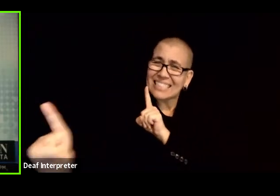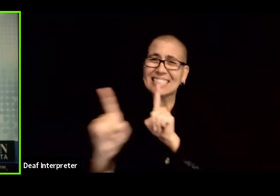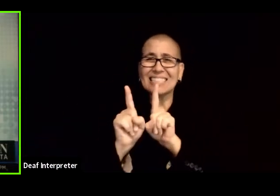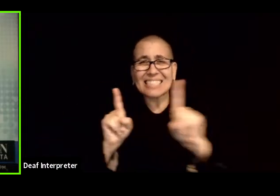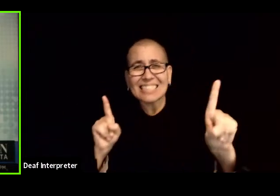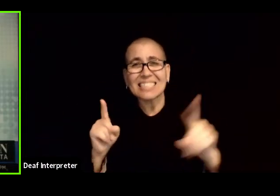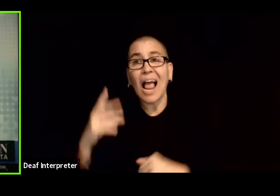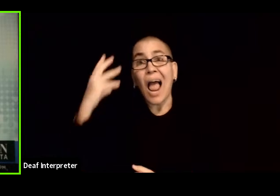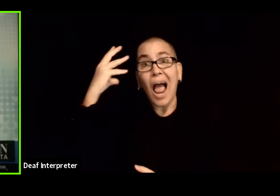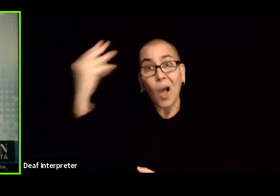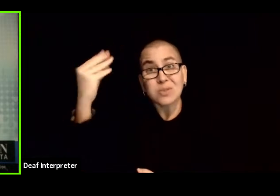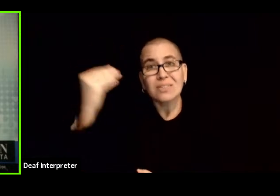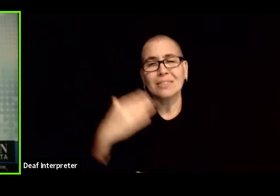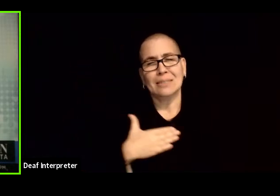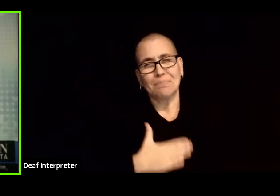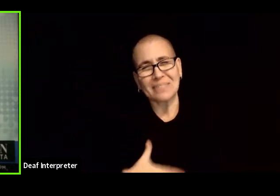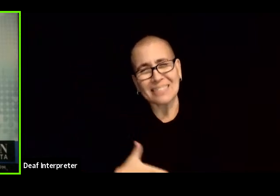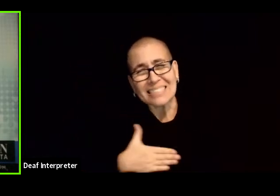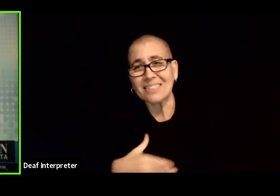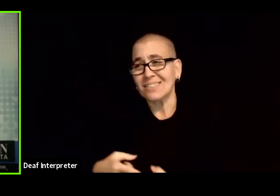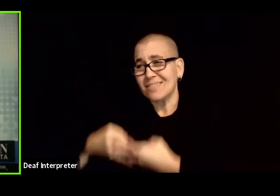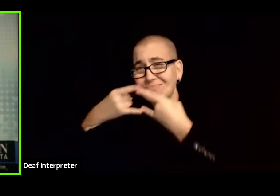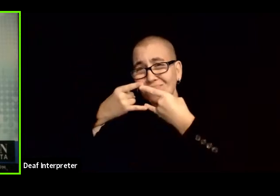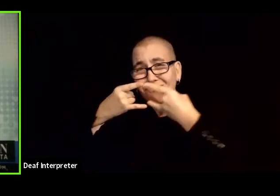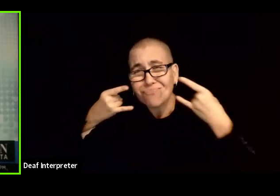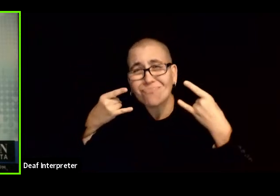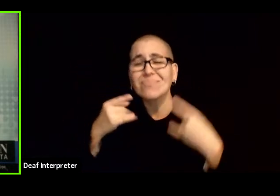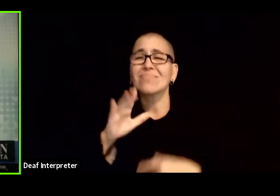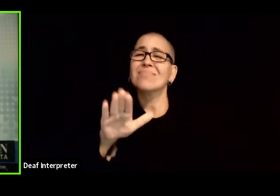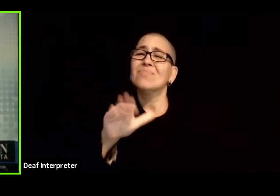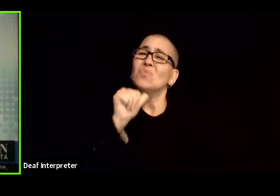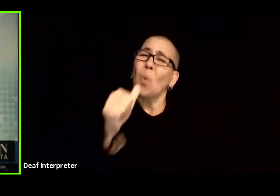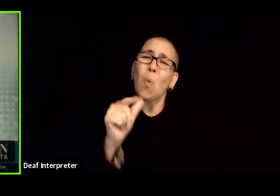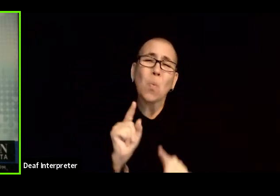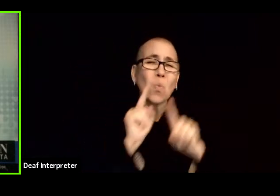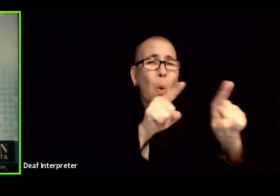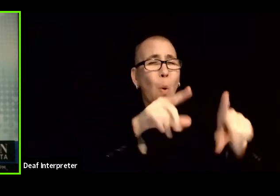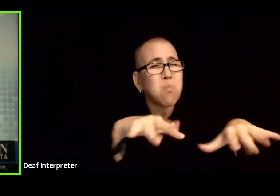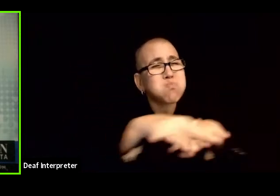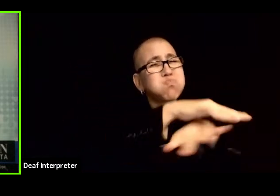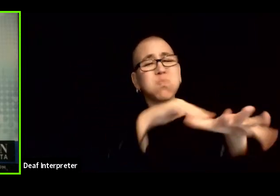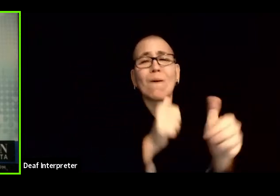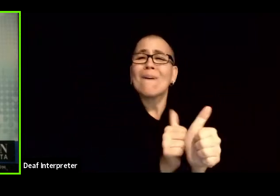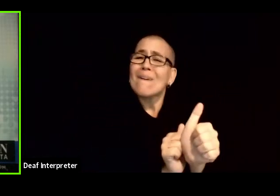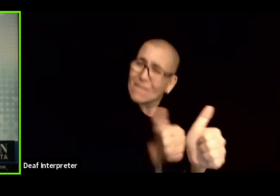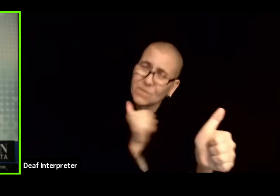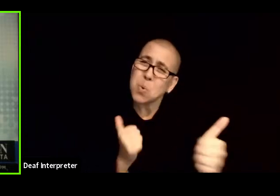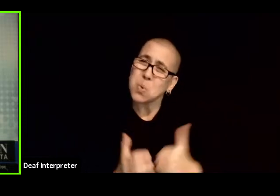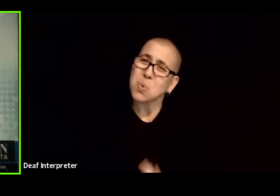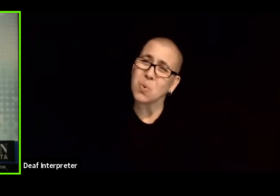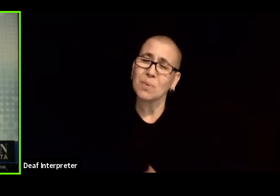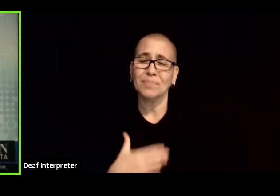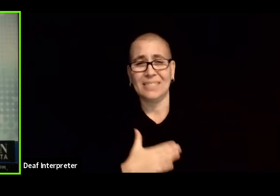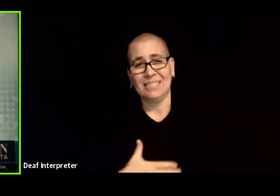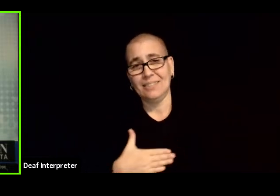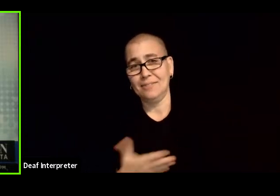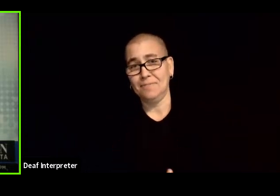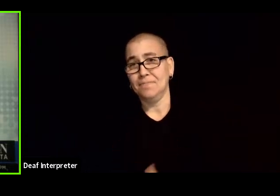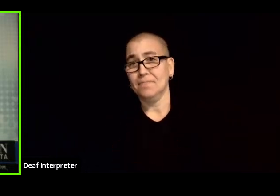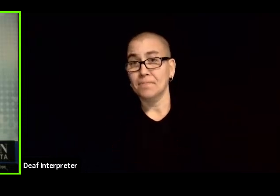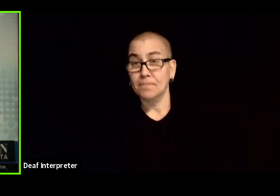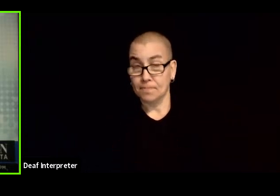get tested when appropriate. Just keep in mind that that phrase, 6 degrees of